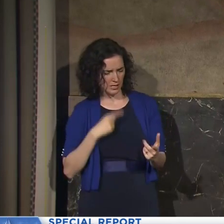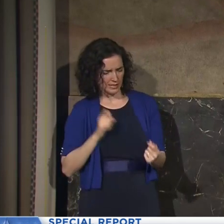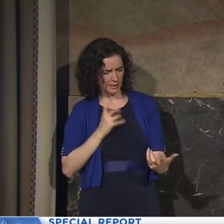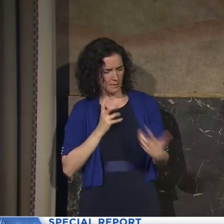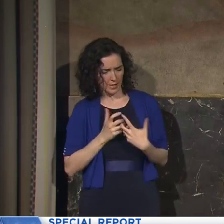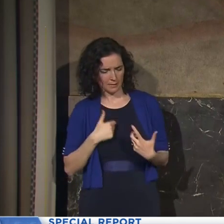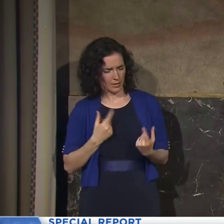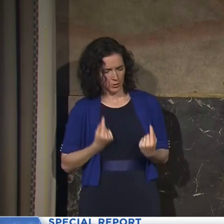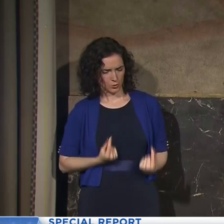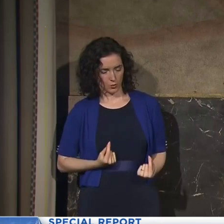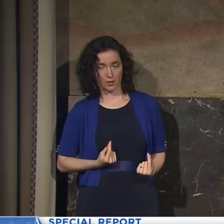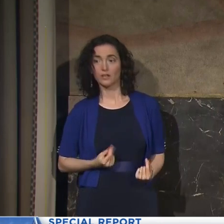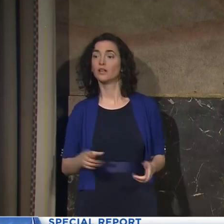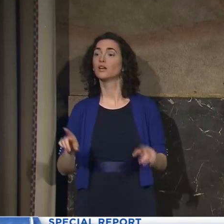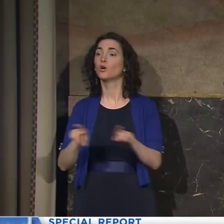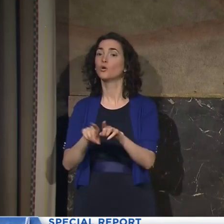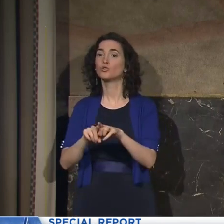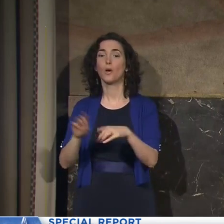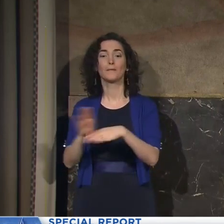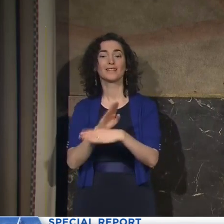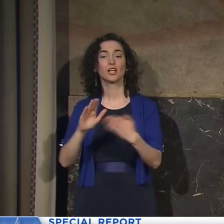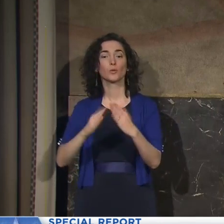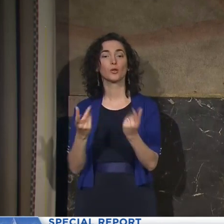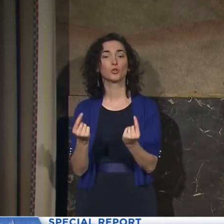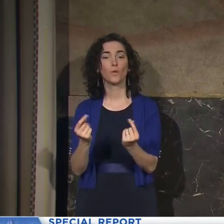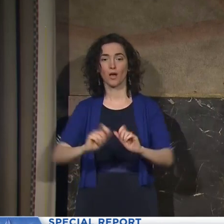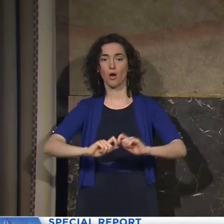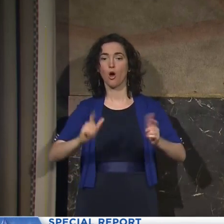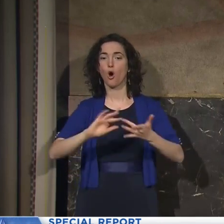community about opensafely.la.gov.